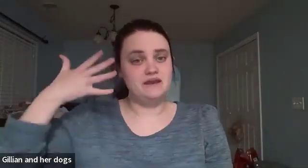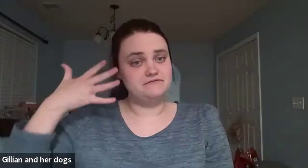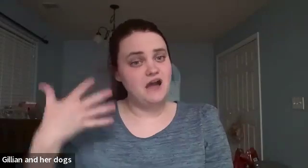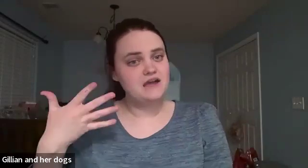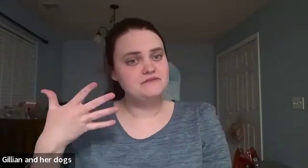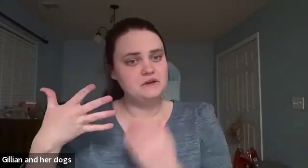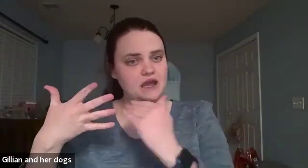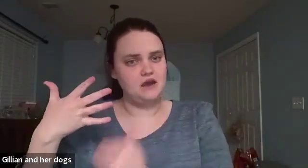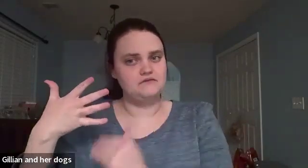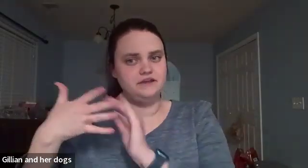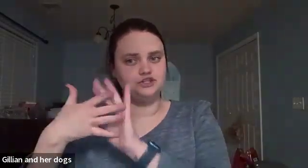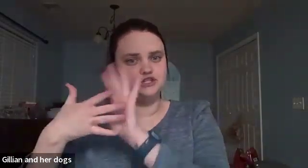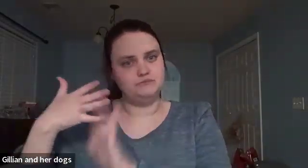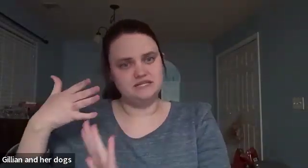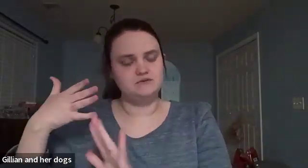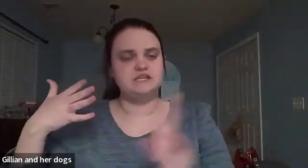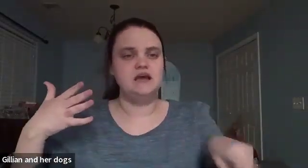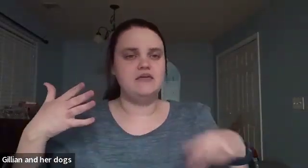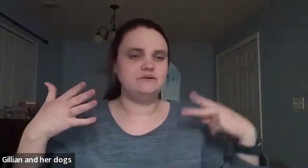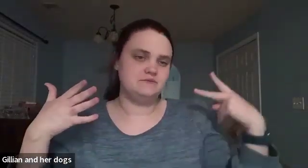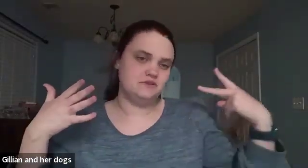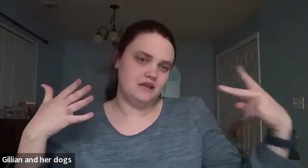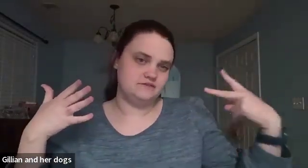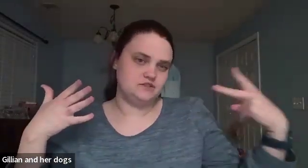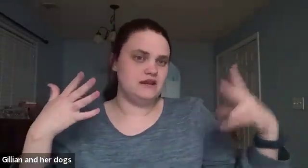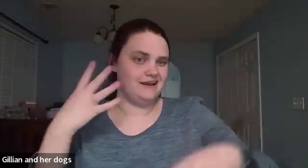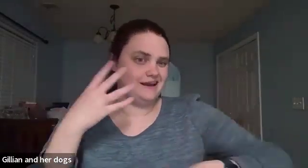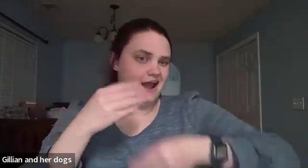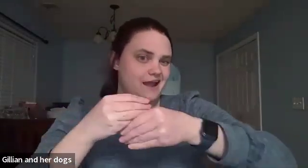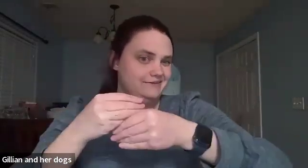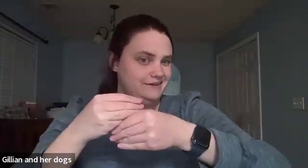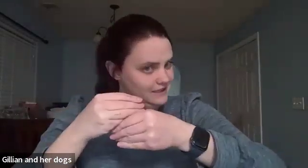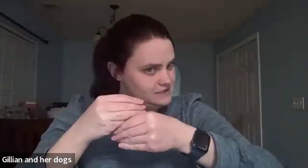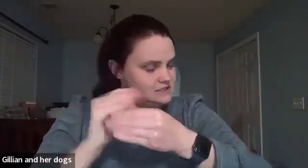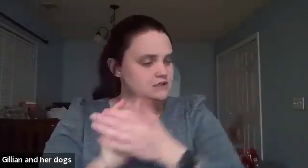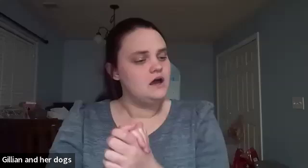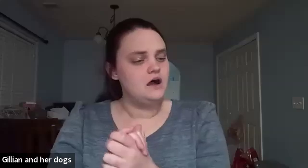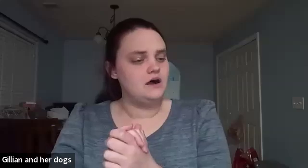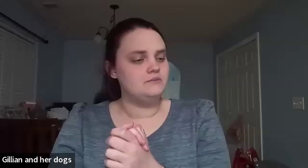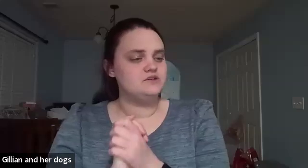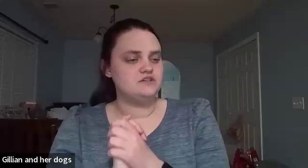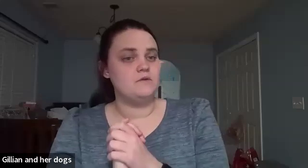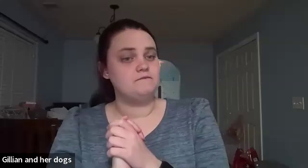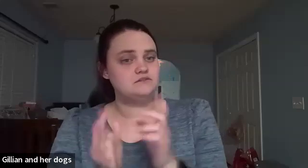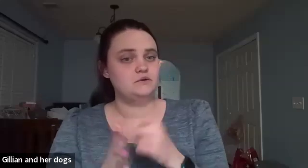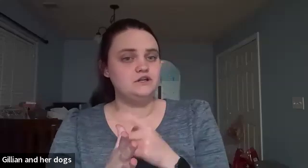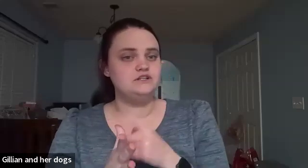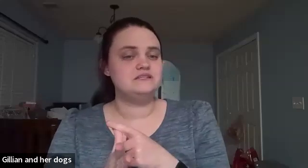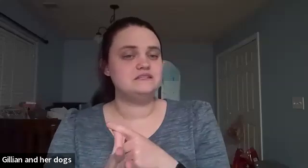we have 5 that we have like are just our basic ones, and then we typically have 2 that I kind of add at the end. So the first one we're going to do is the